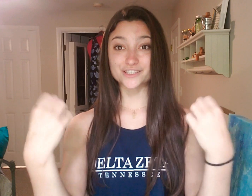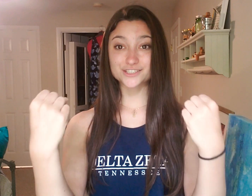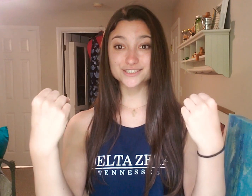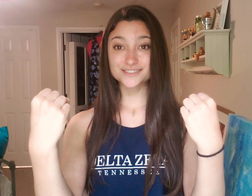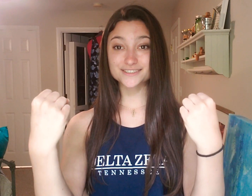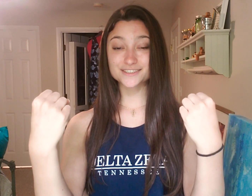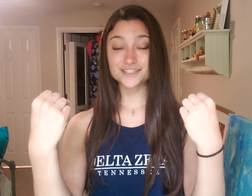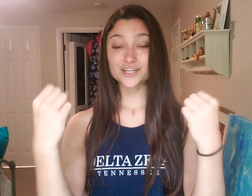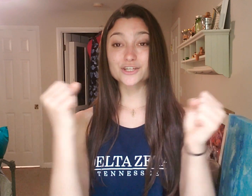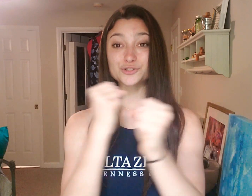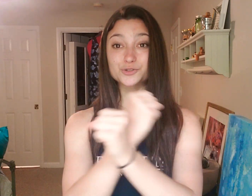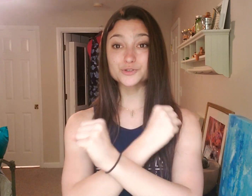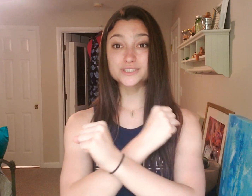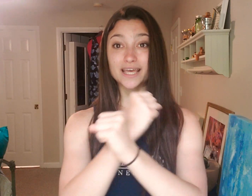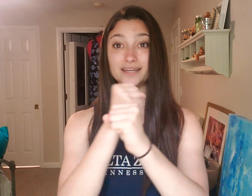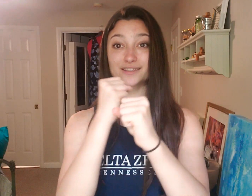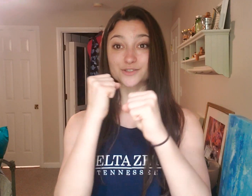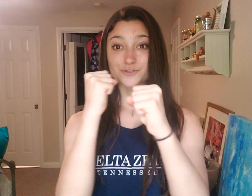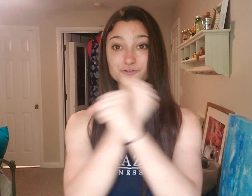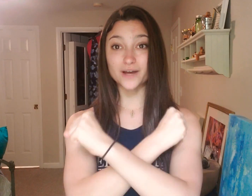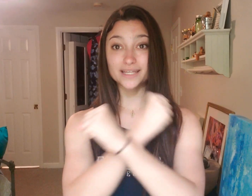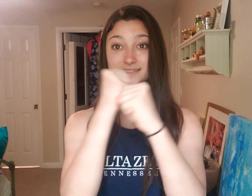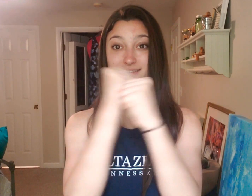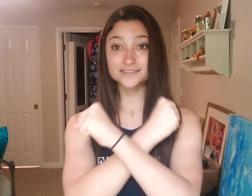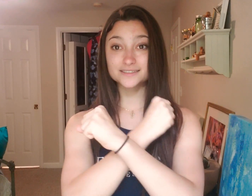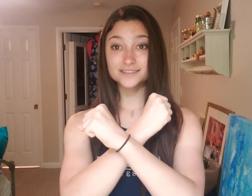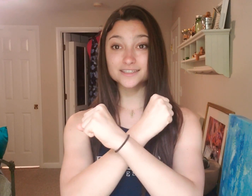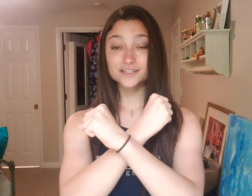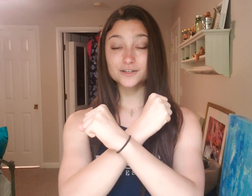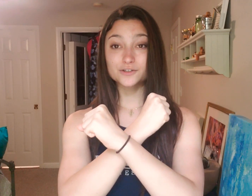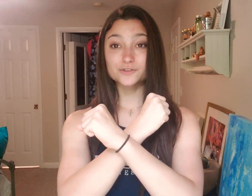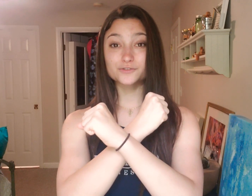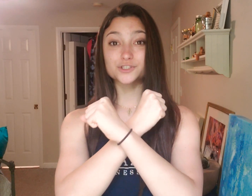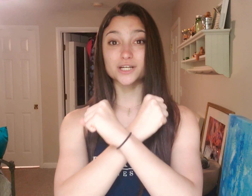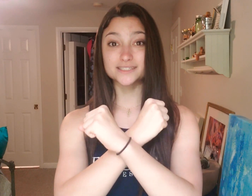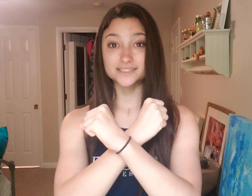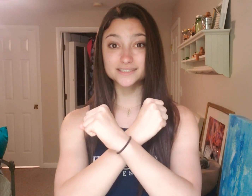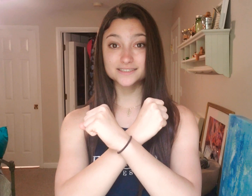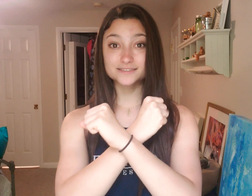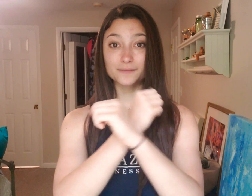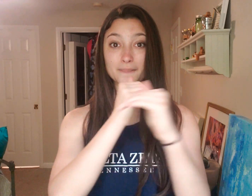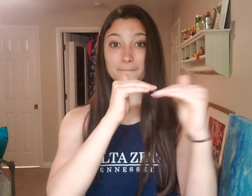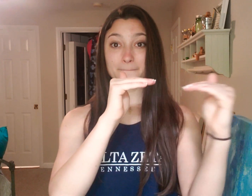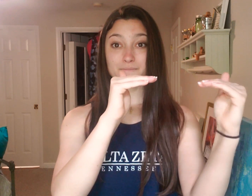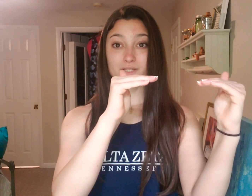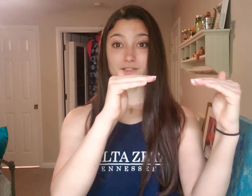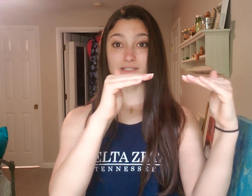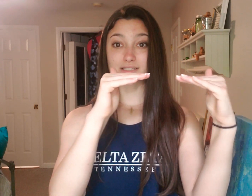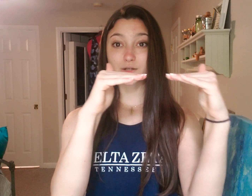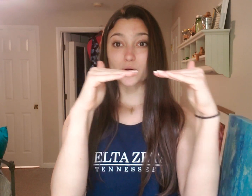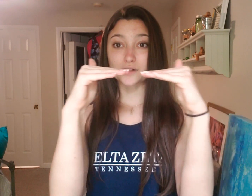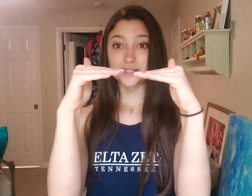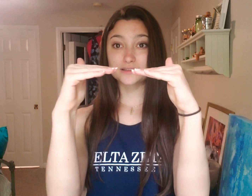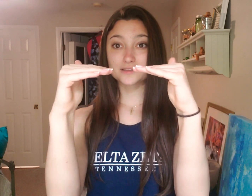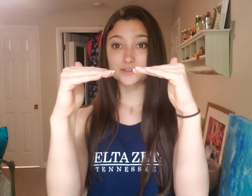courage. To crusade, so to fight for justice. This is equality, so